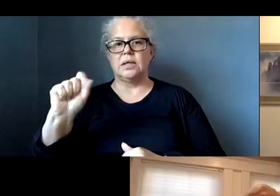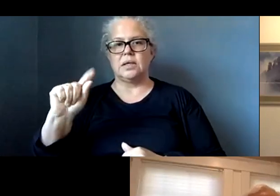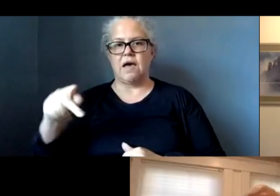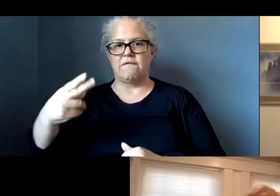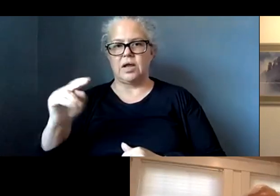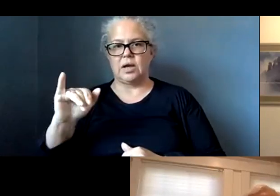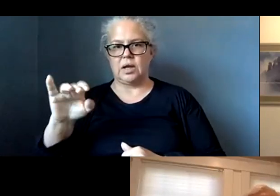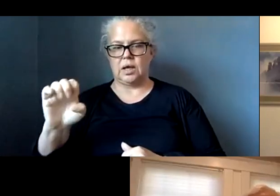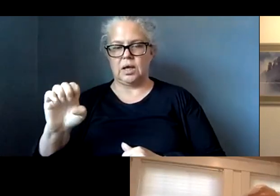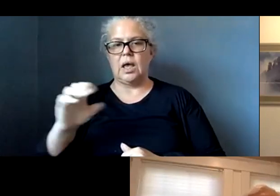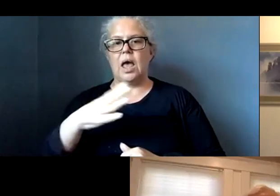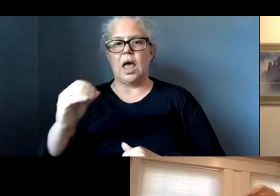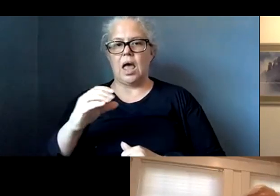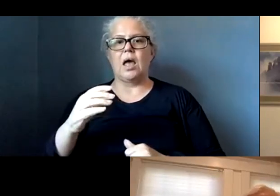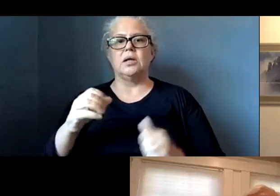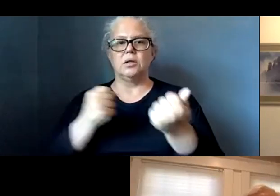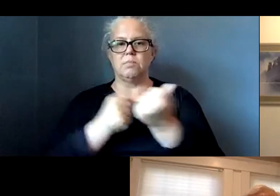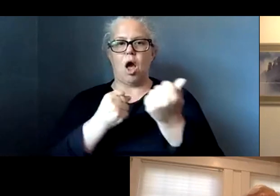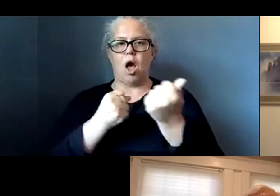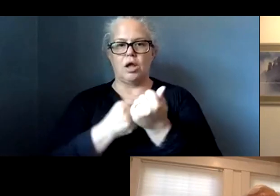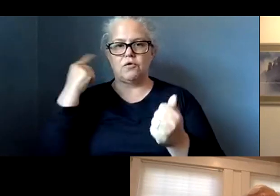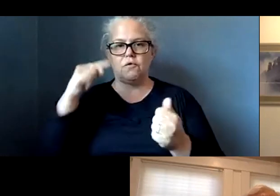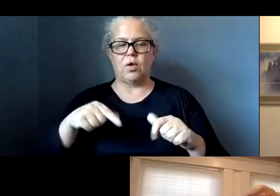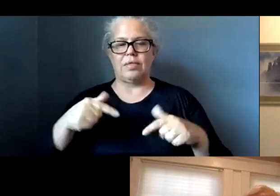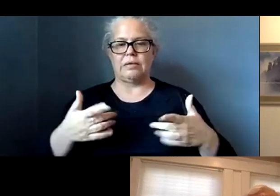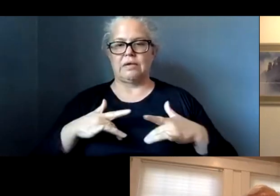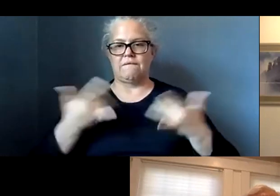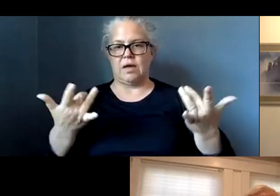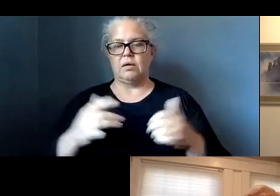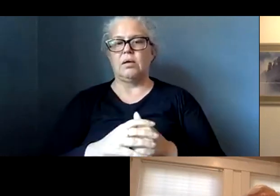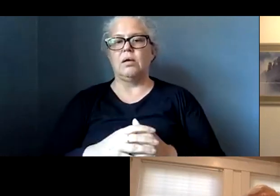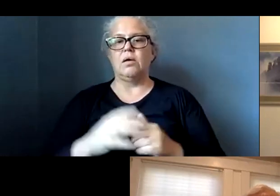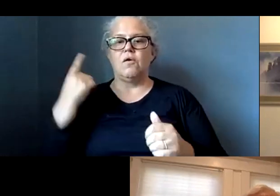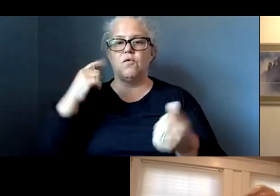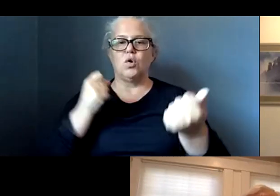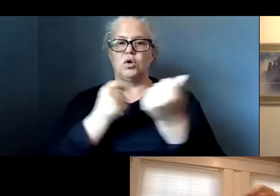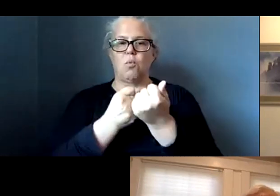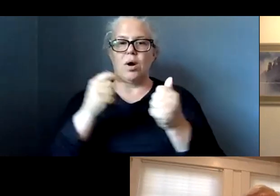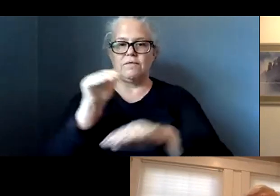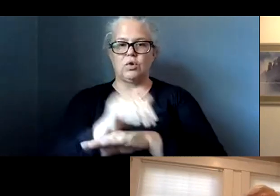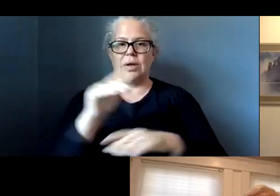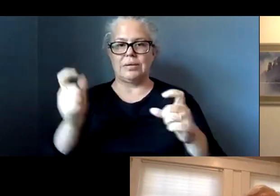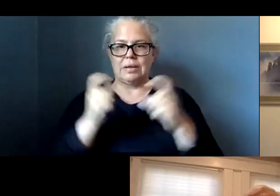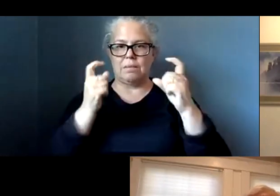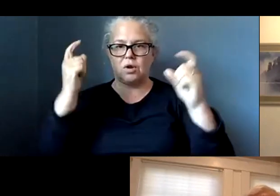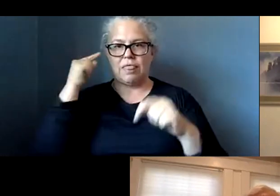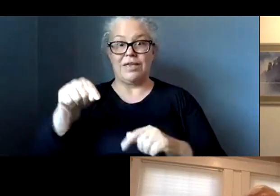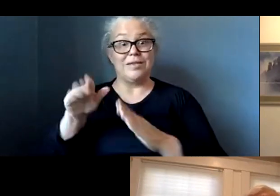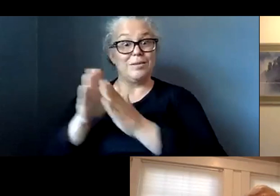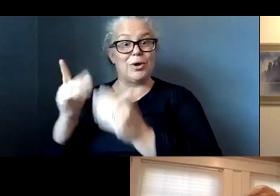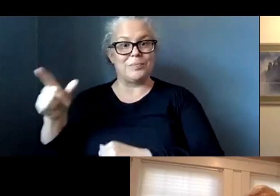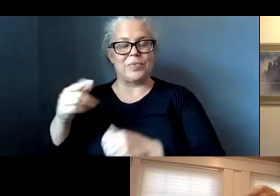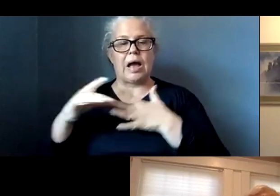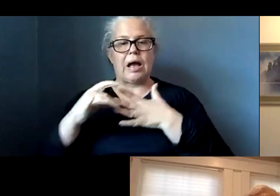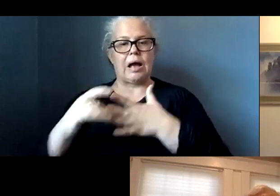the Sophie Kerr Committee and the Alumni House, for their support of tonight's celebration of this book, A Guide